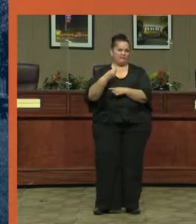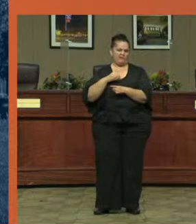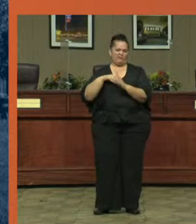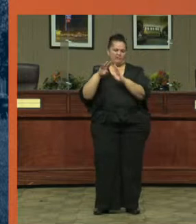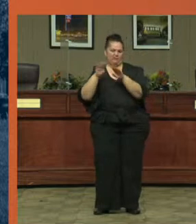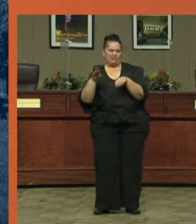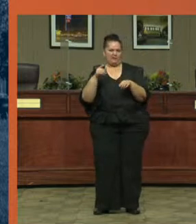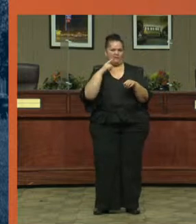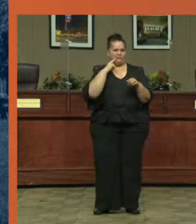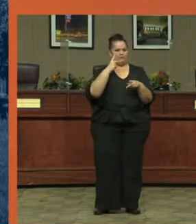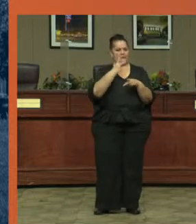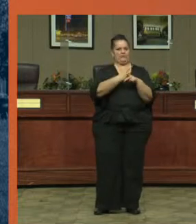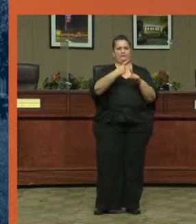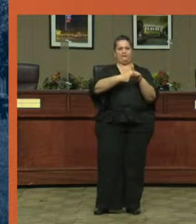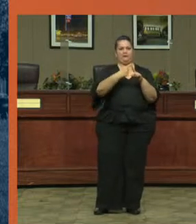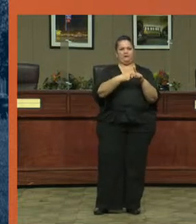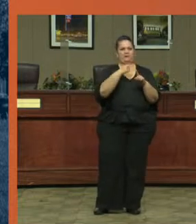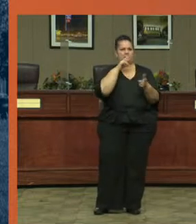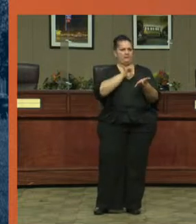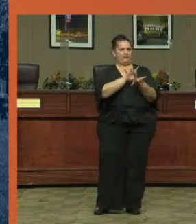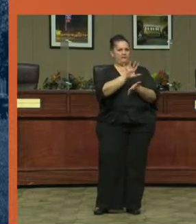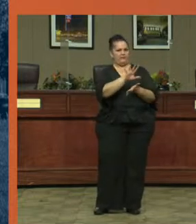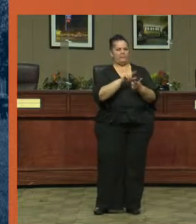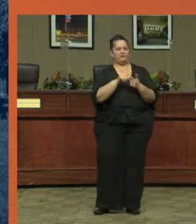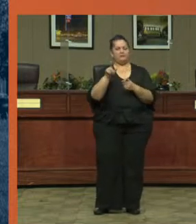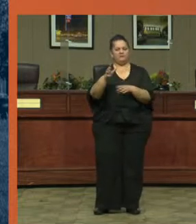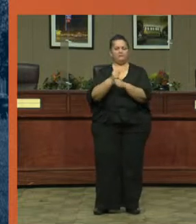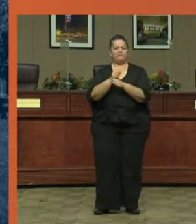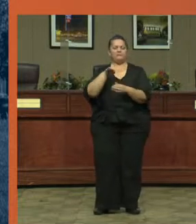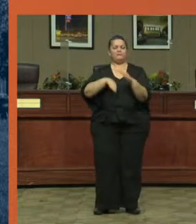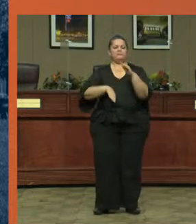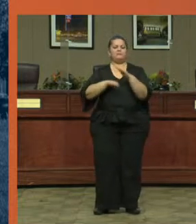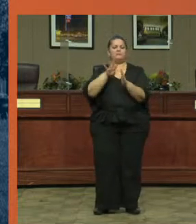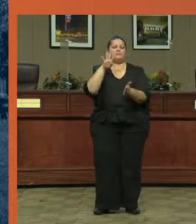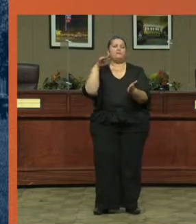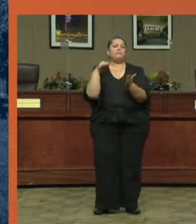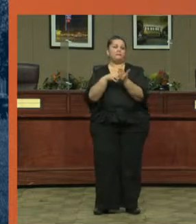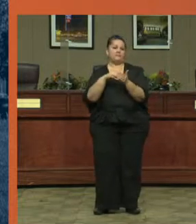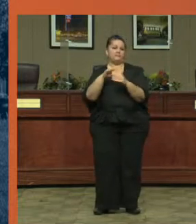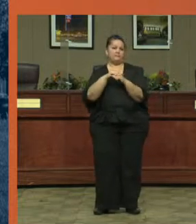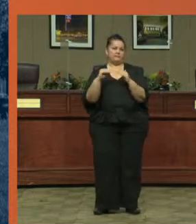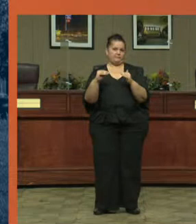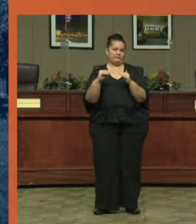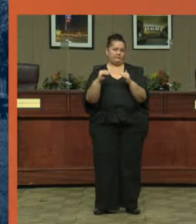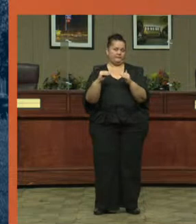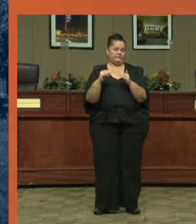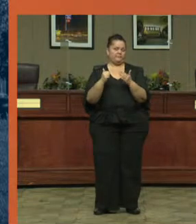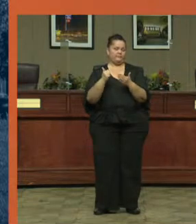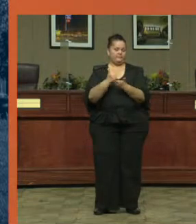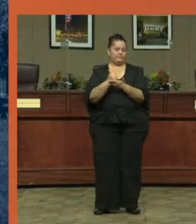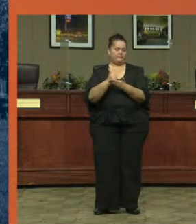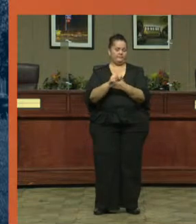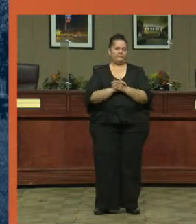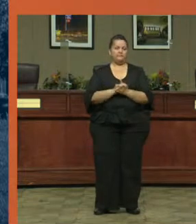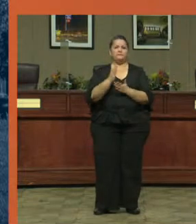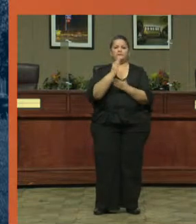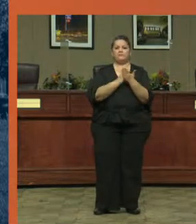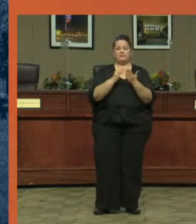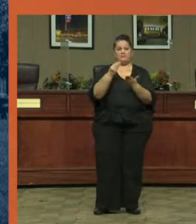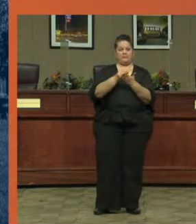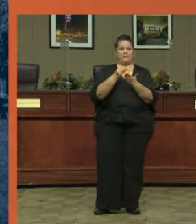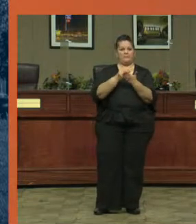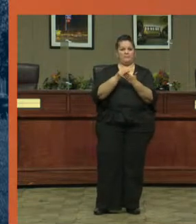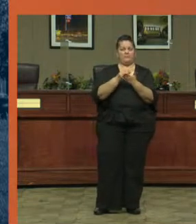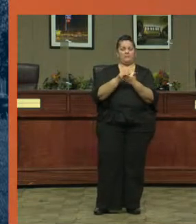Again, tenants can get up to $4,000 in assistance. Some of our CARES Act money has